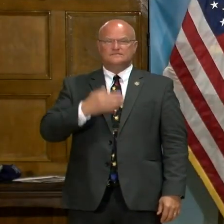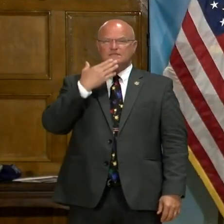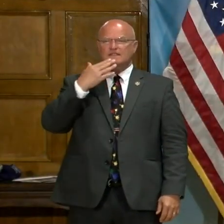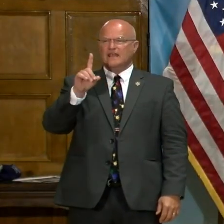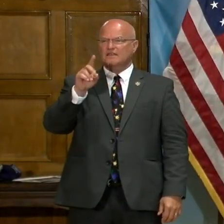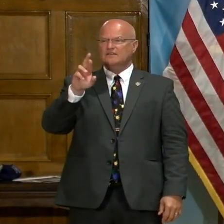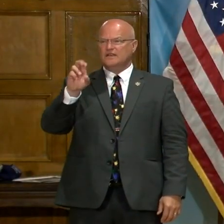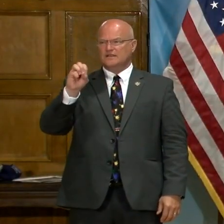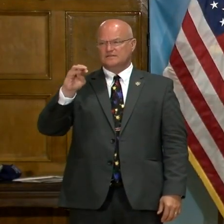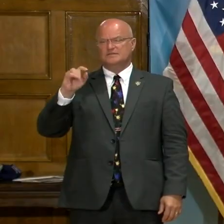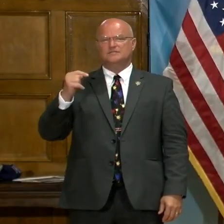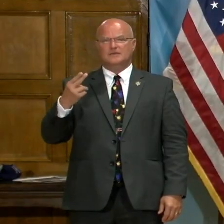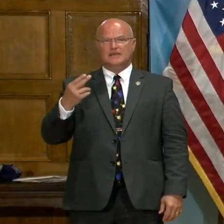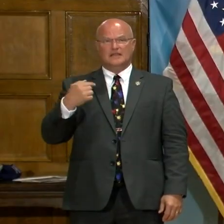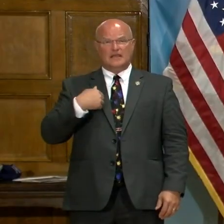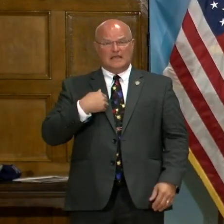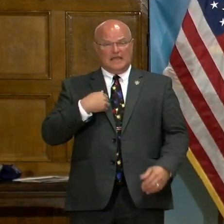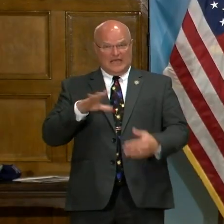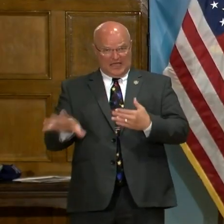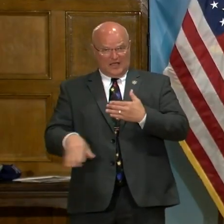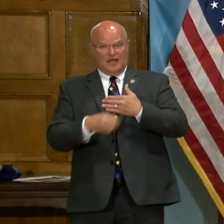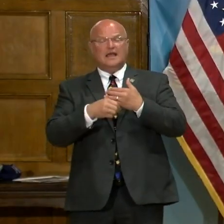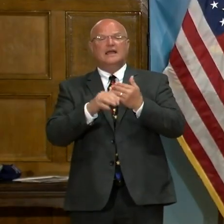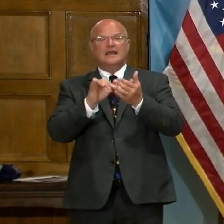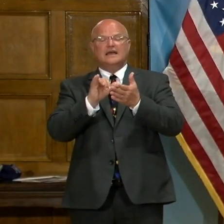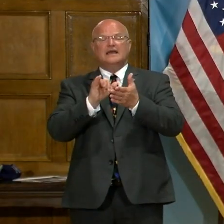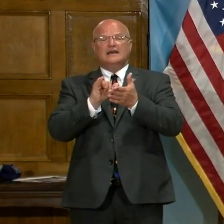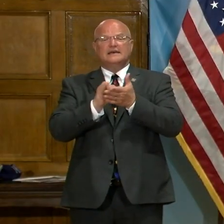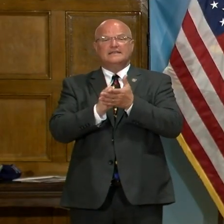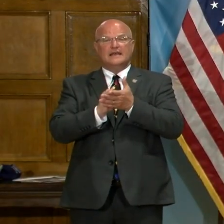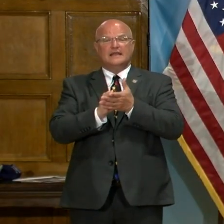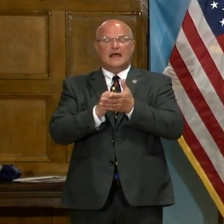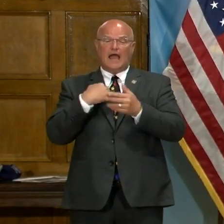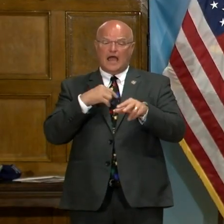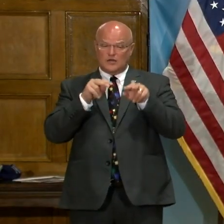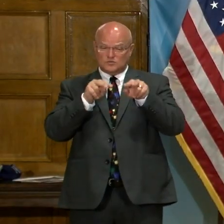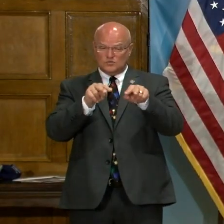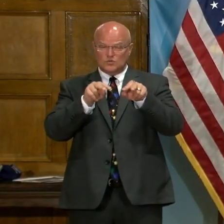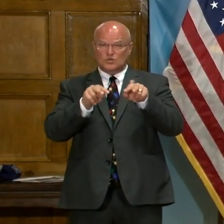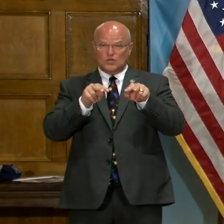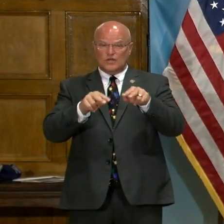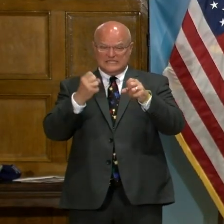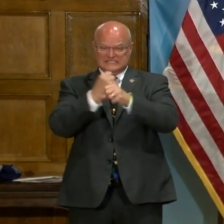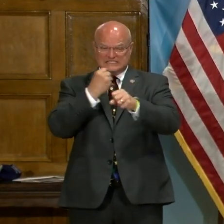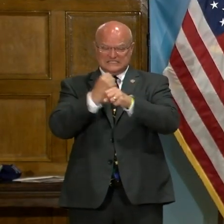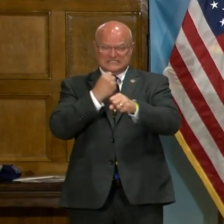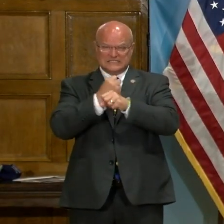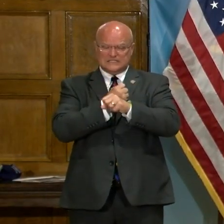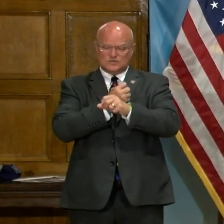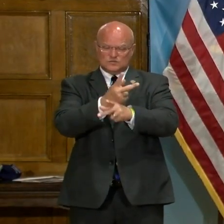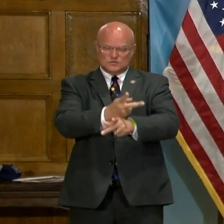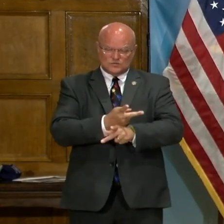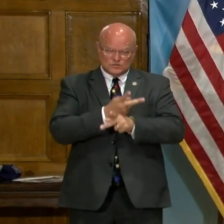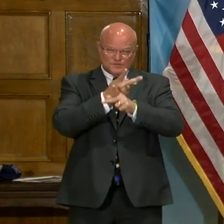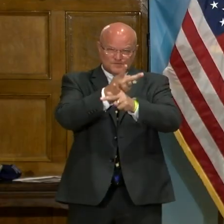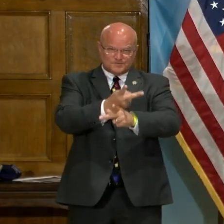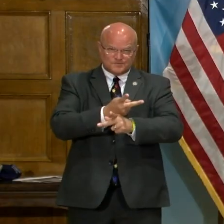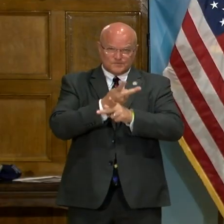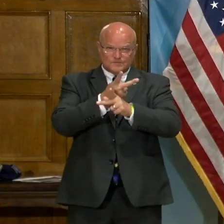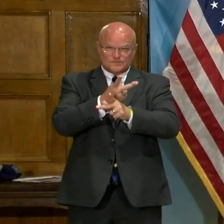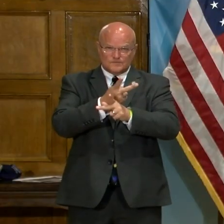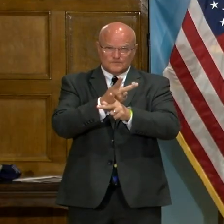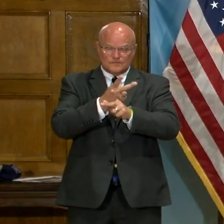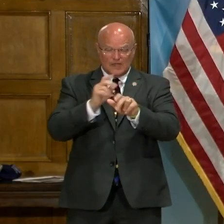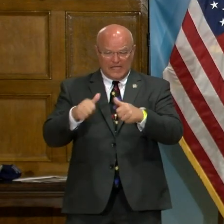Thank you, Dr. Smith, and I'll add that I look at these statistics very closely.